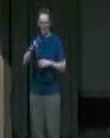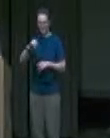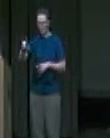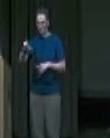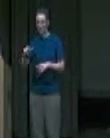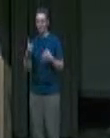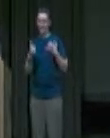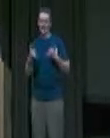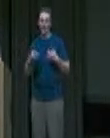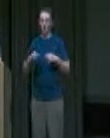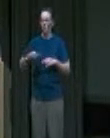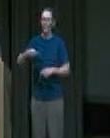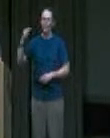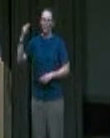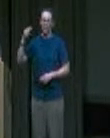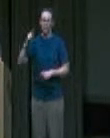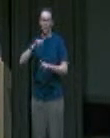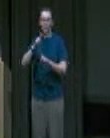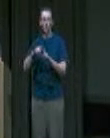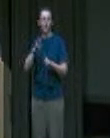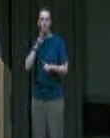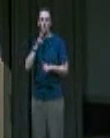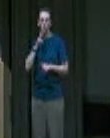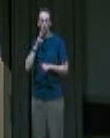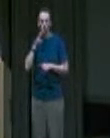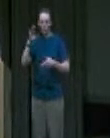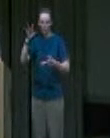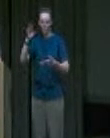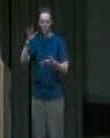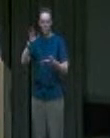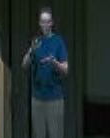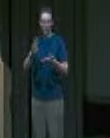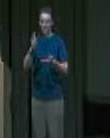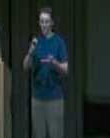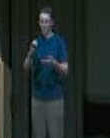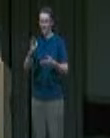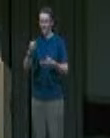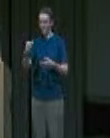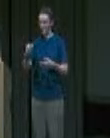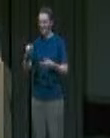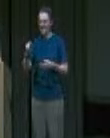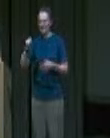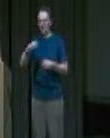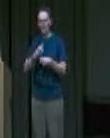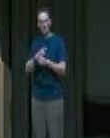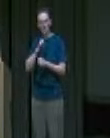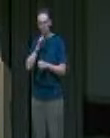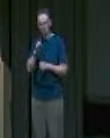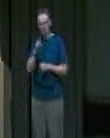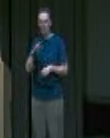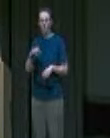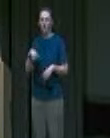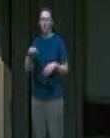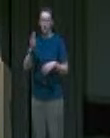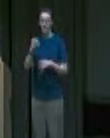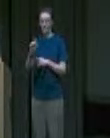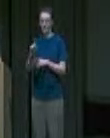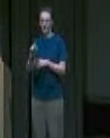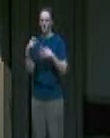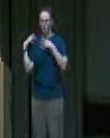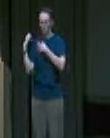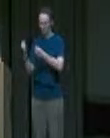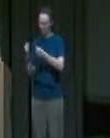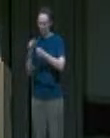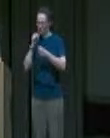Right now they're very high. When our water surface goes down 40 feet, we need to make sure that that riverbank is